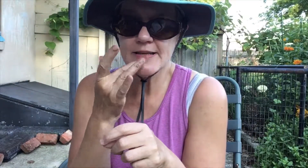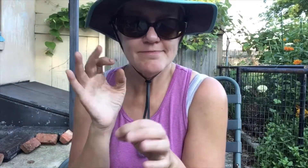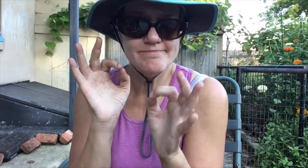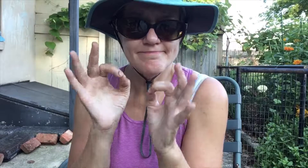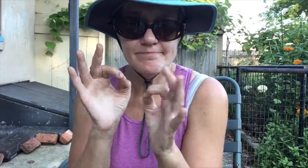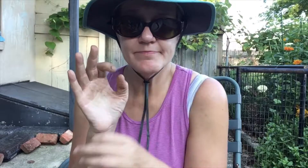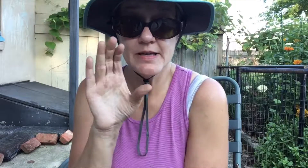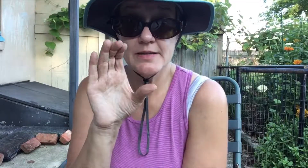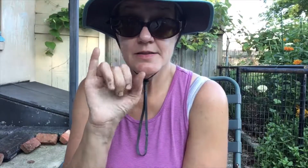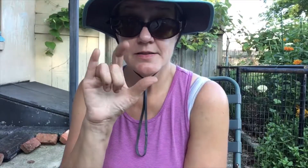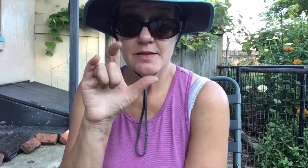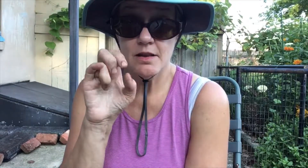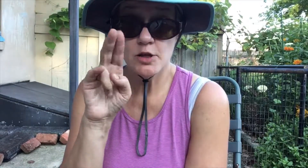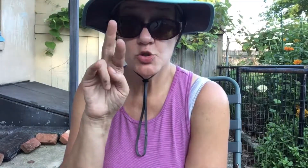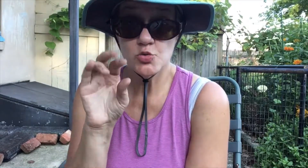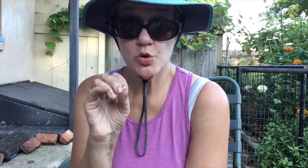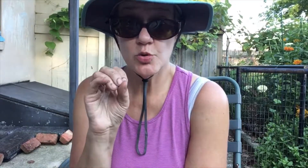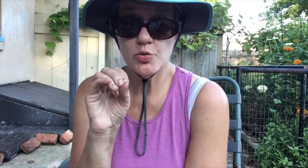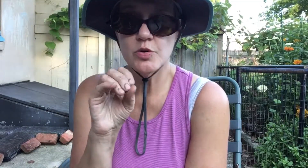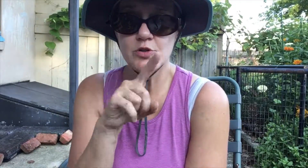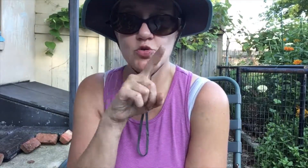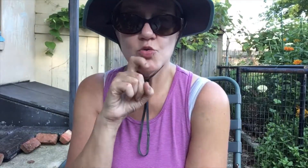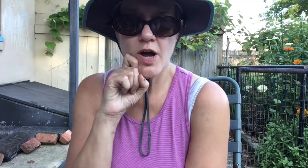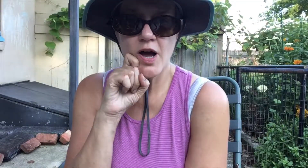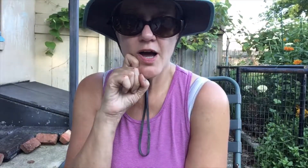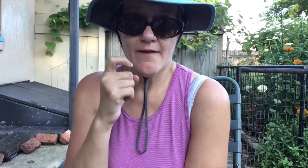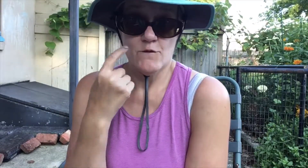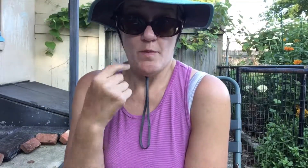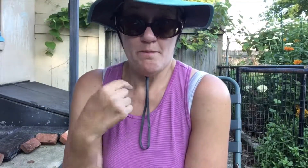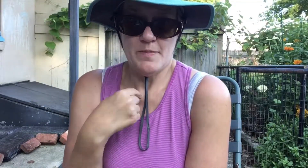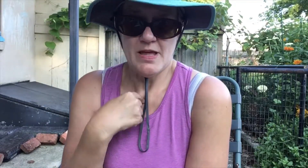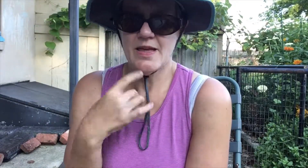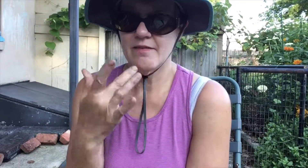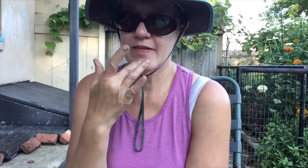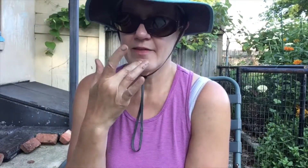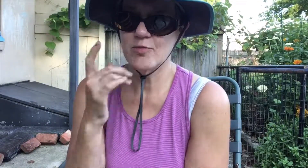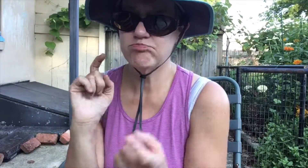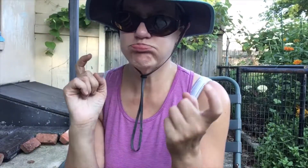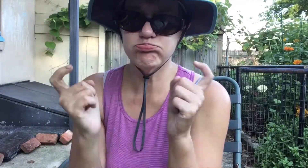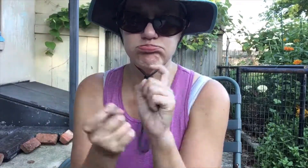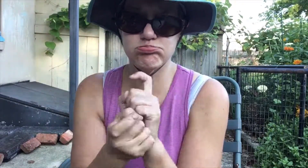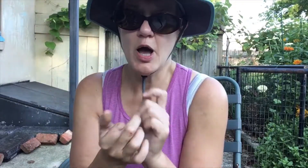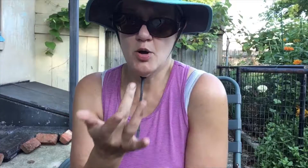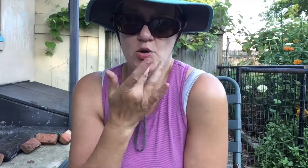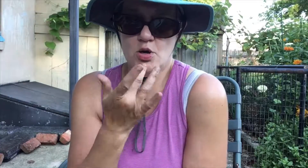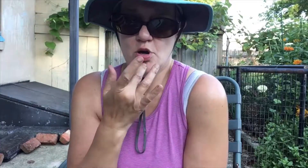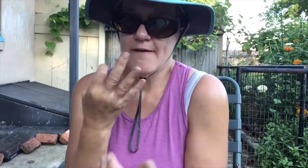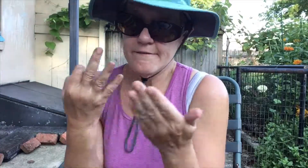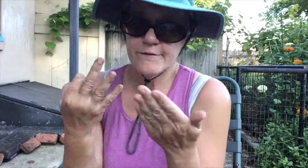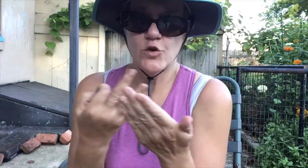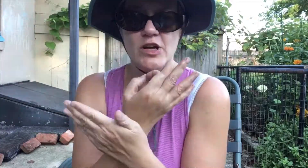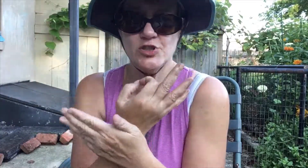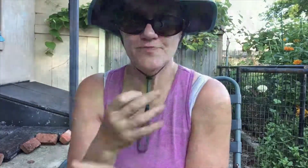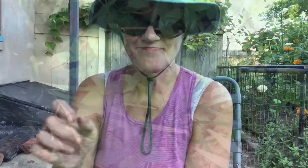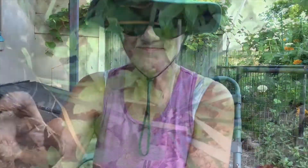Most herbs dry really well, but for me, cilantro, the taste really changes, so I'd rather eat it fresh.